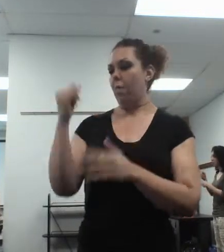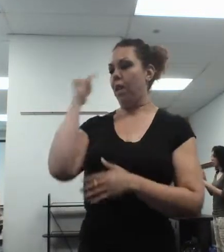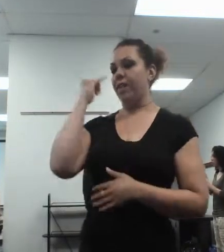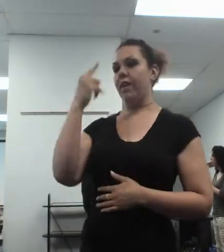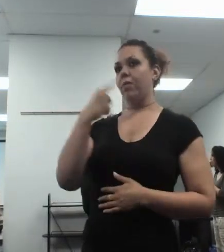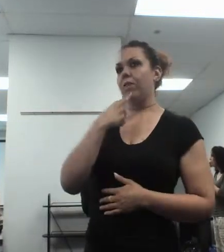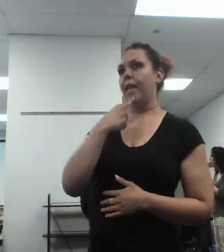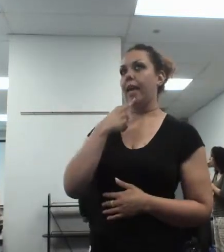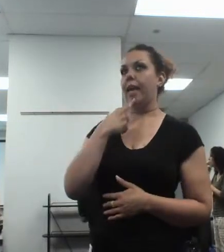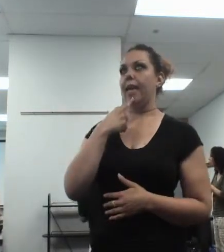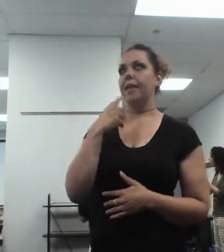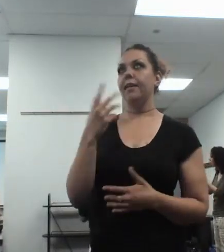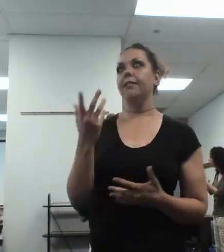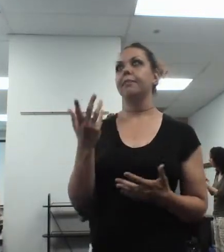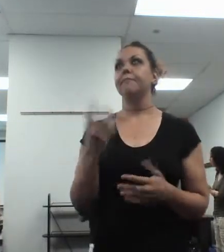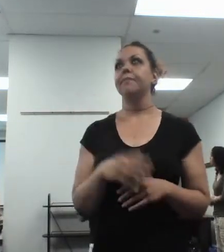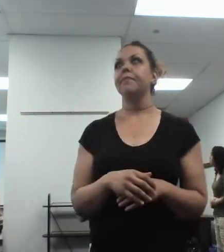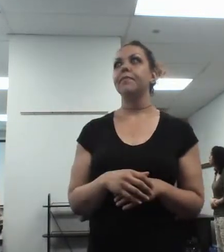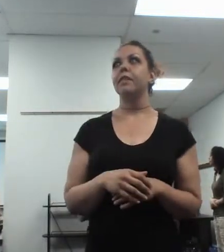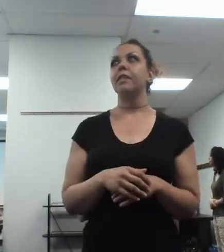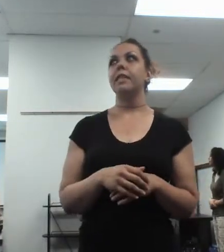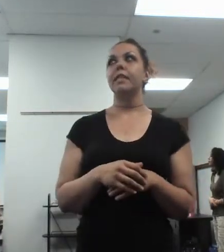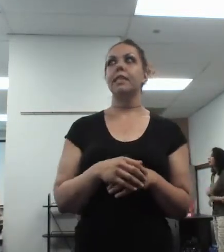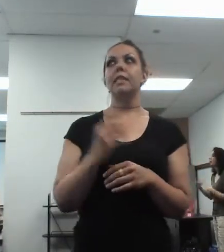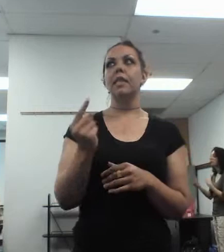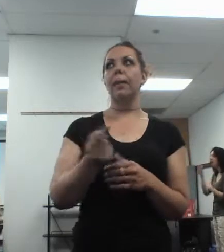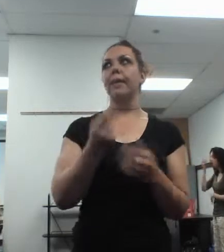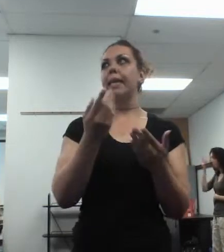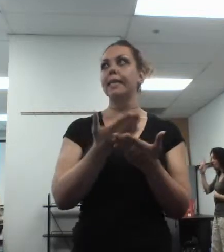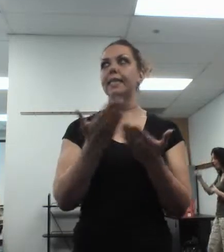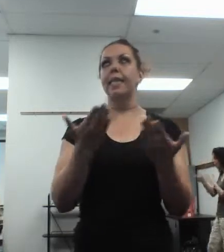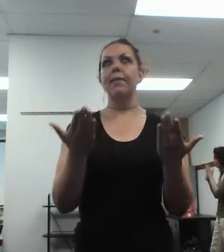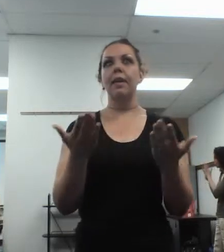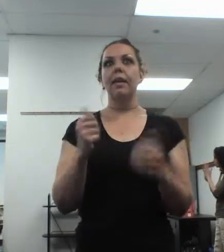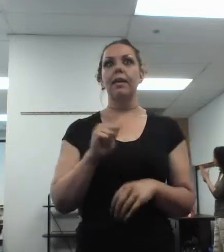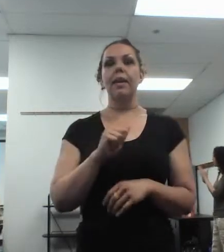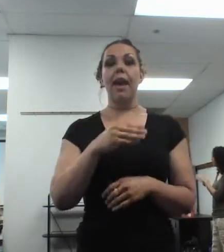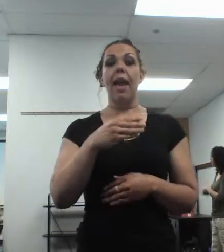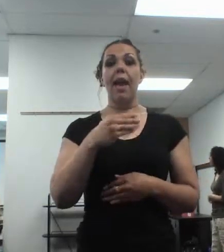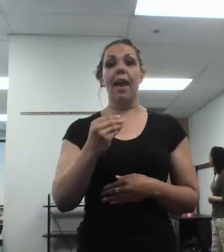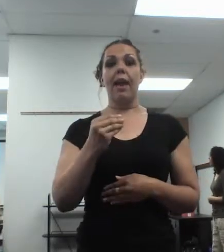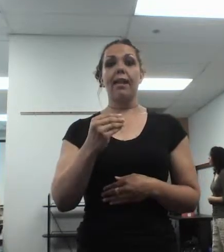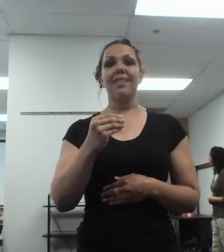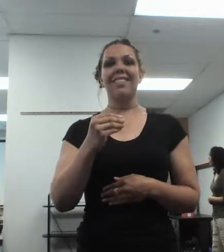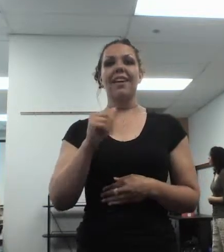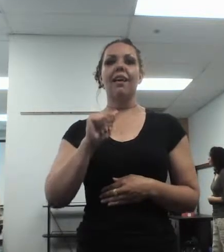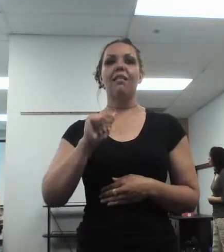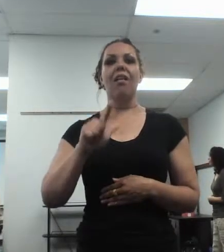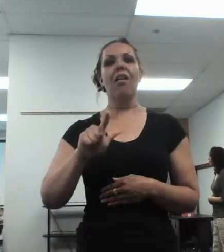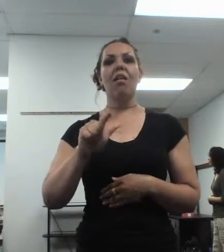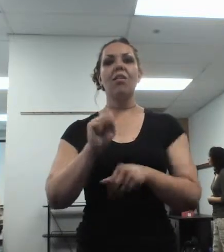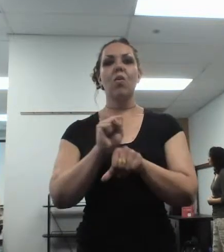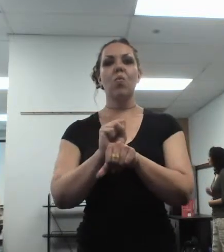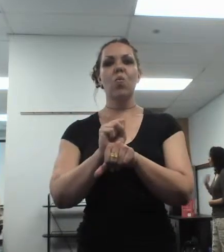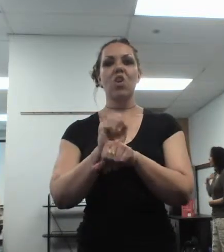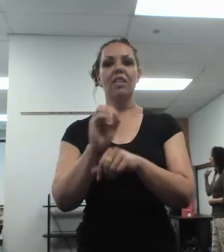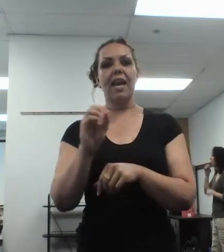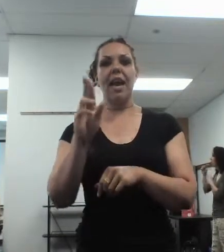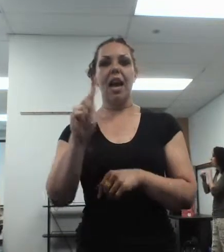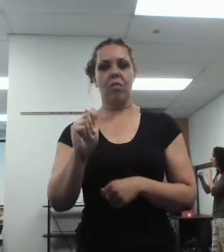I don't know, something, and it all worked out. I'm not going to sign blah, blah, blah, and it